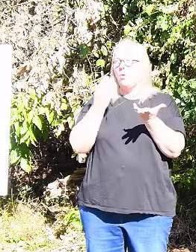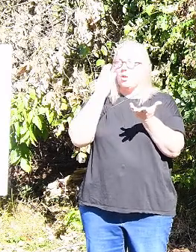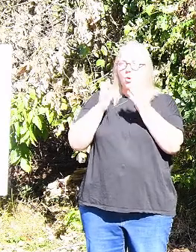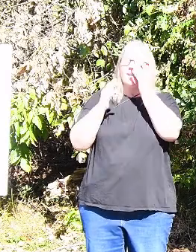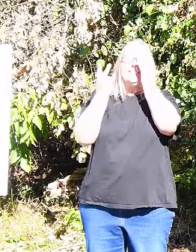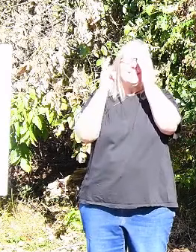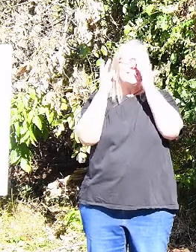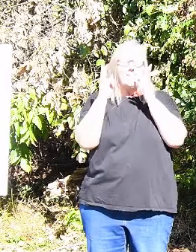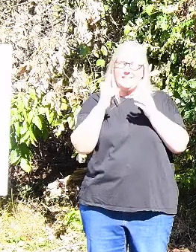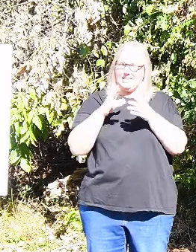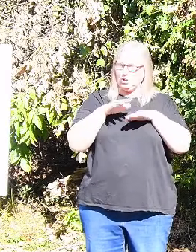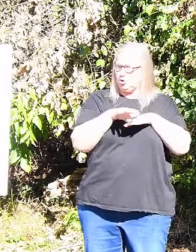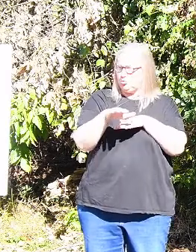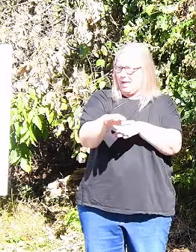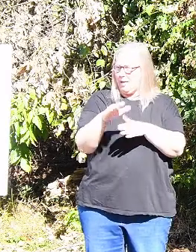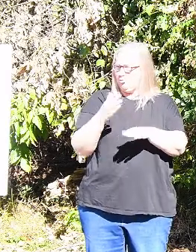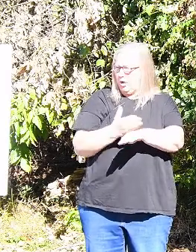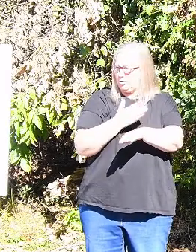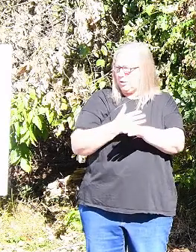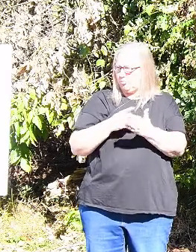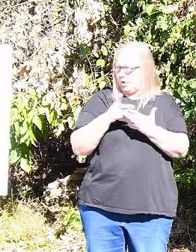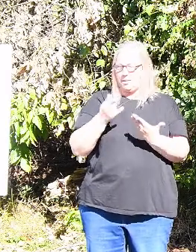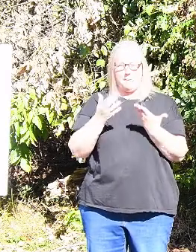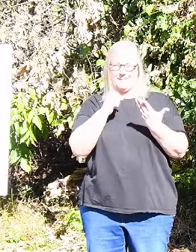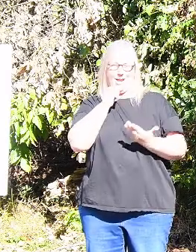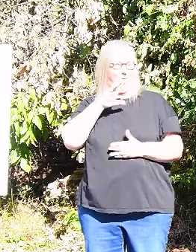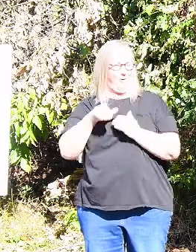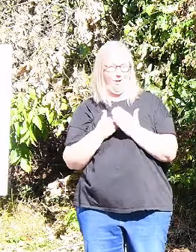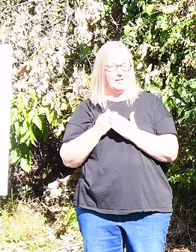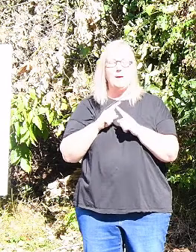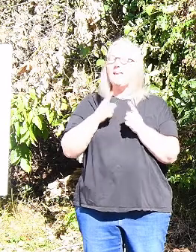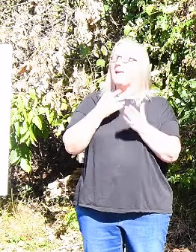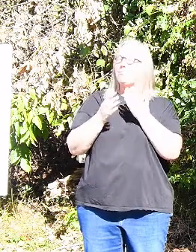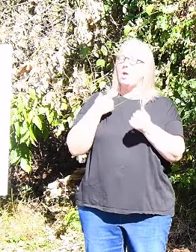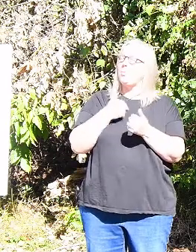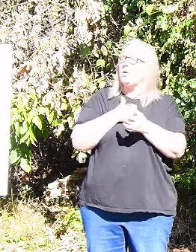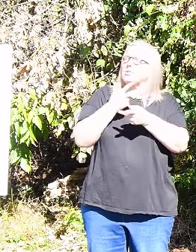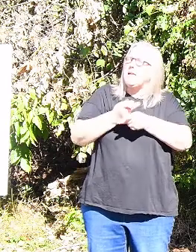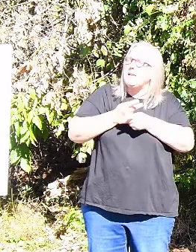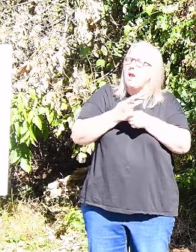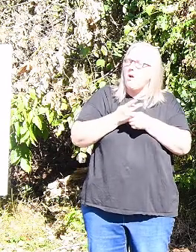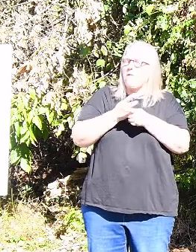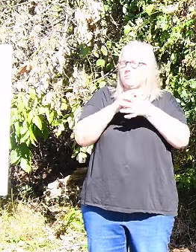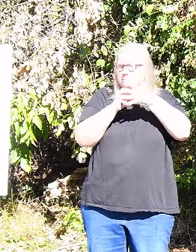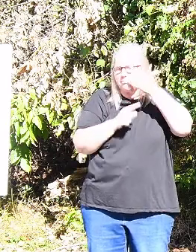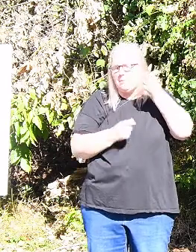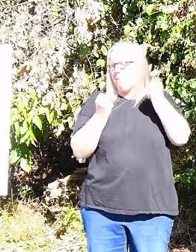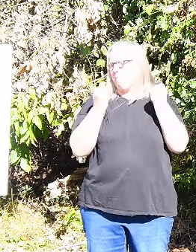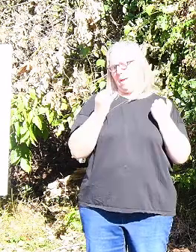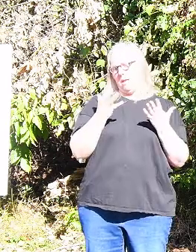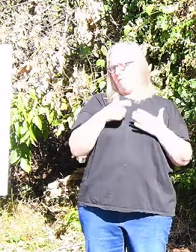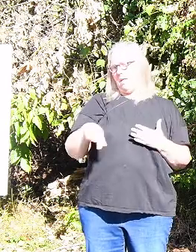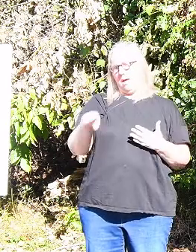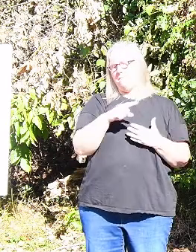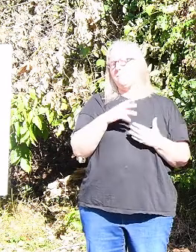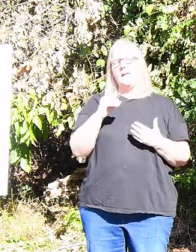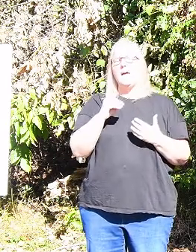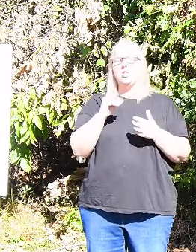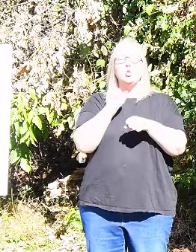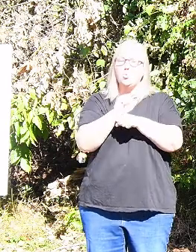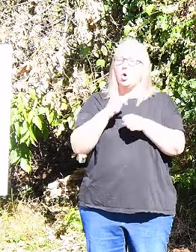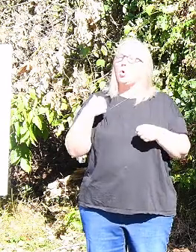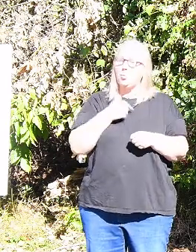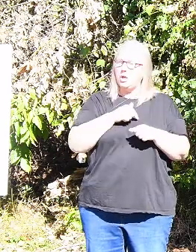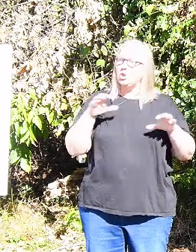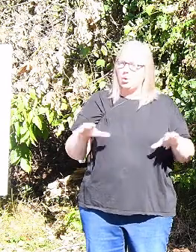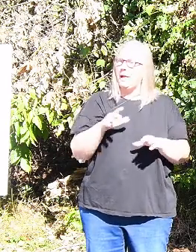stream restoration projects. That's probably not all of them. But anyway, we're taking care of a whole bunch of them, and the work that we are